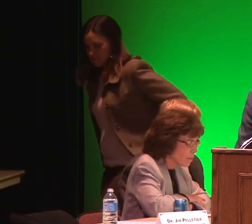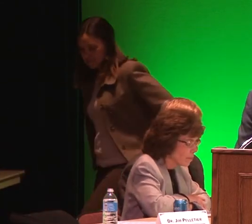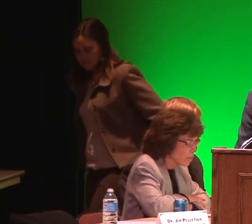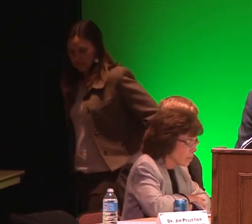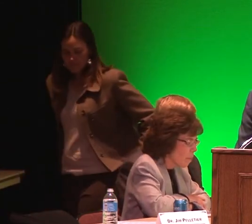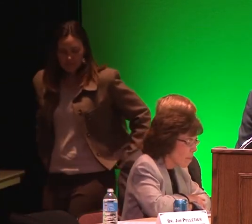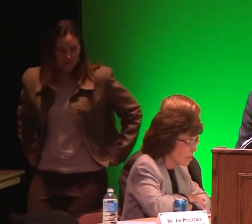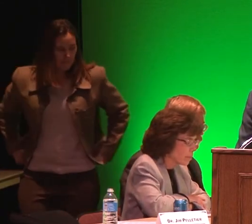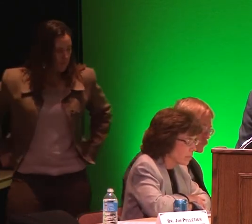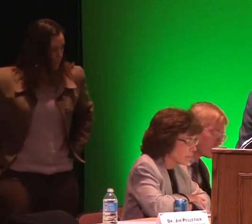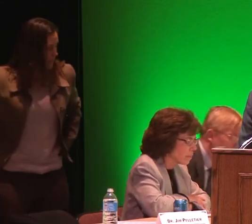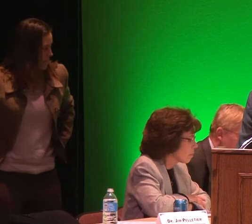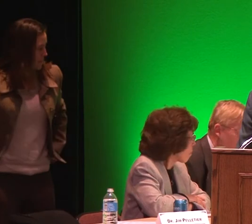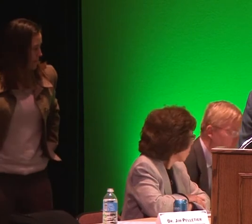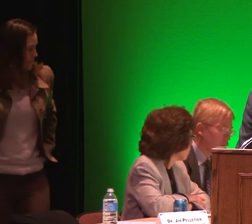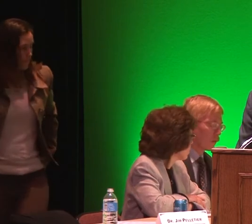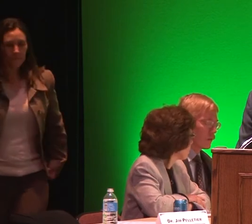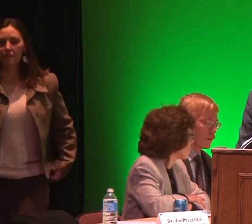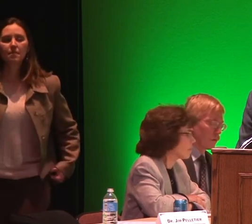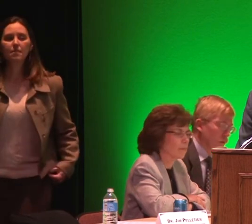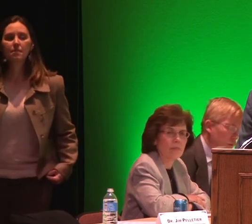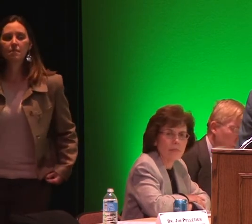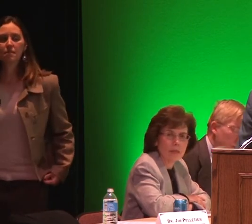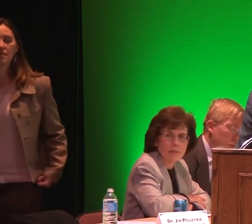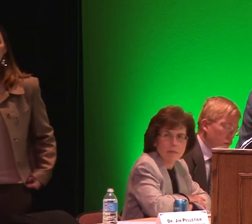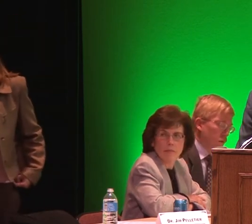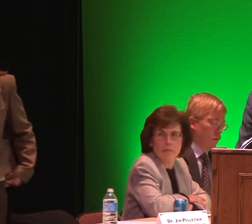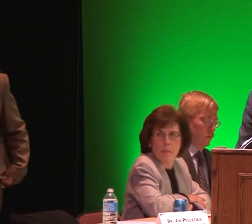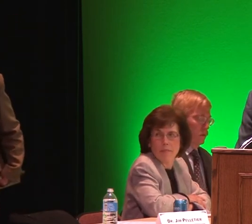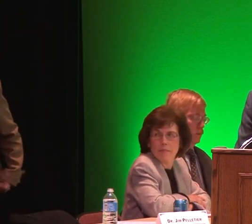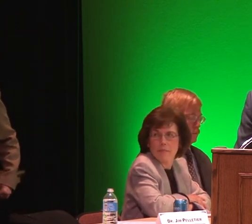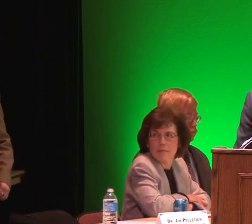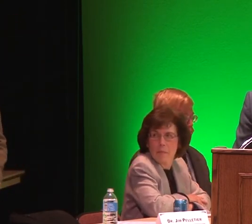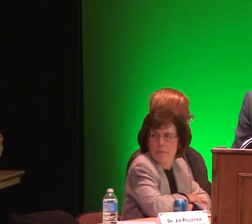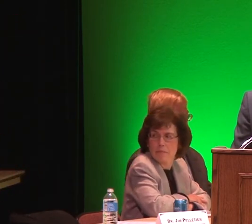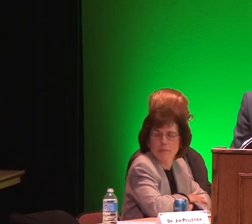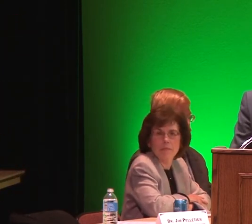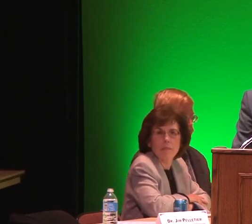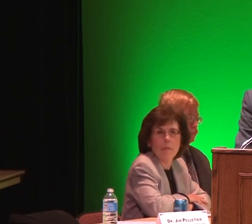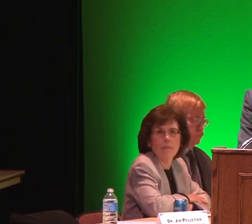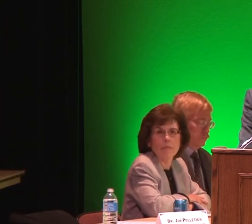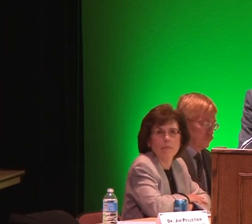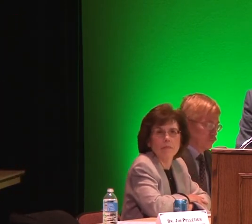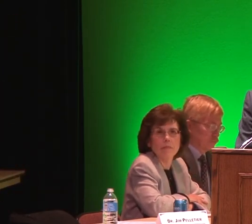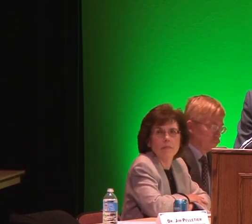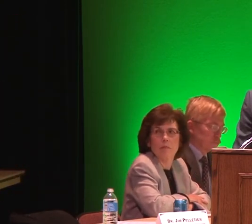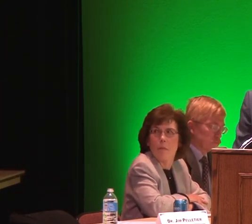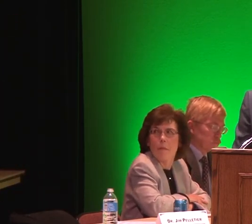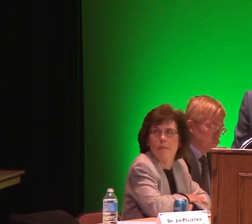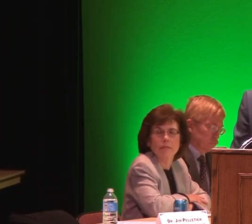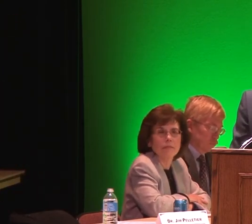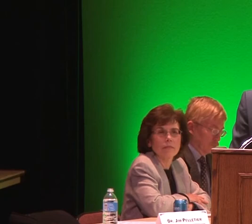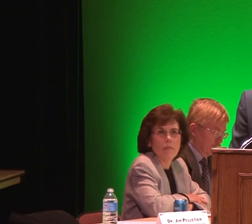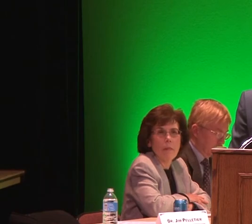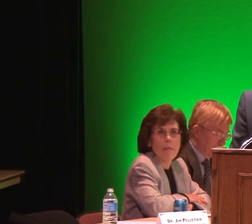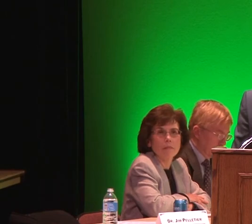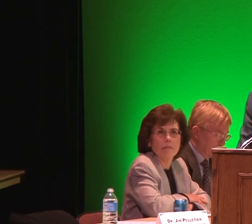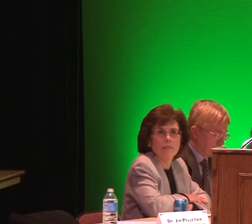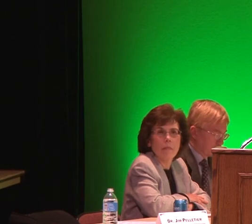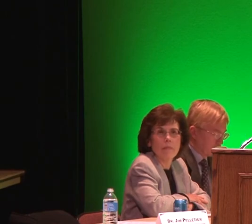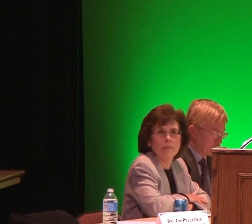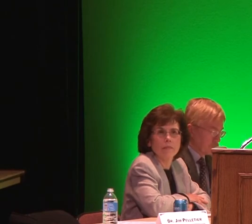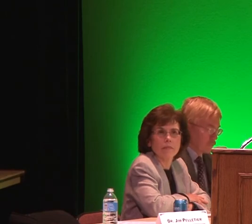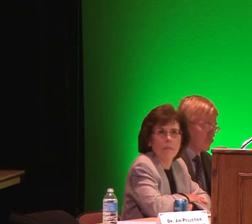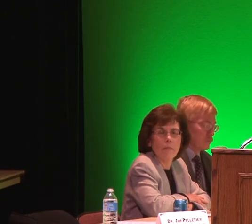will read the names of the recipients, their school affiliation, and the title of the project.